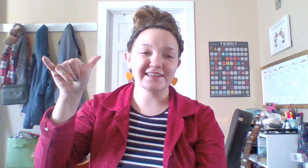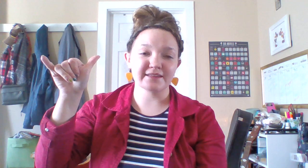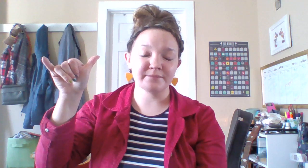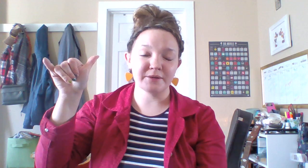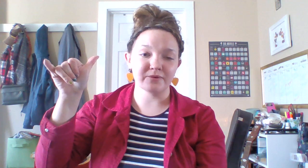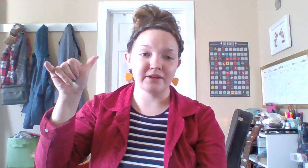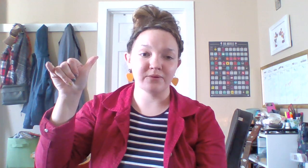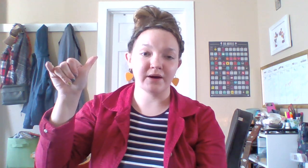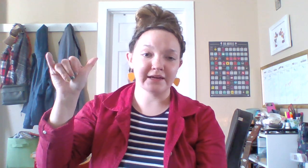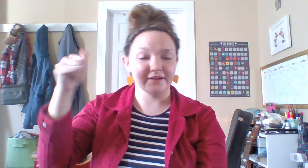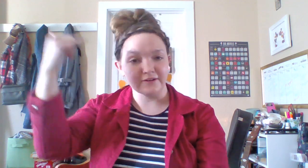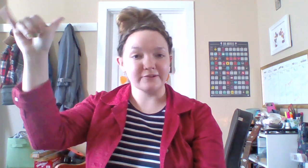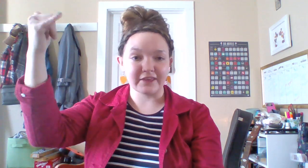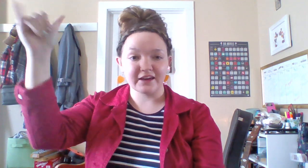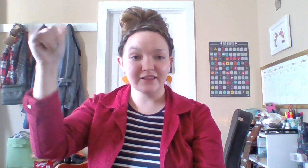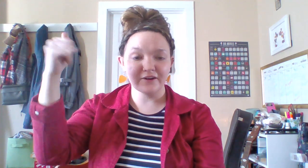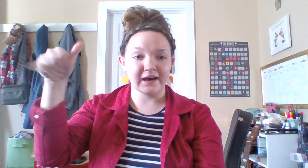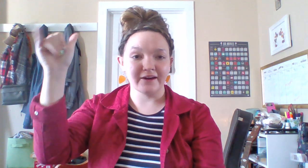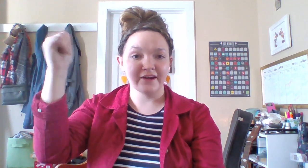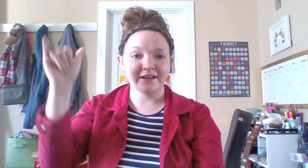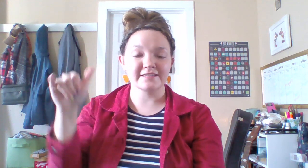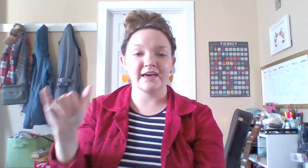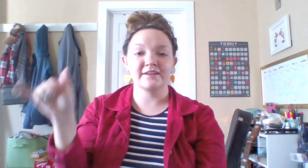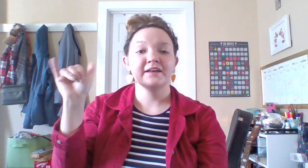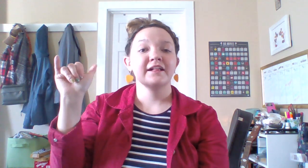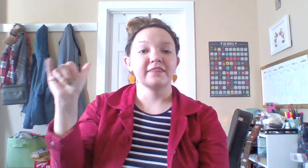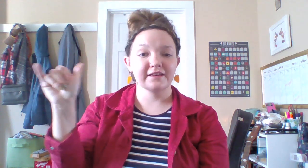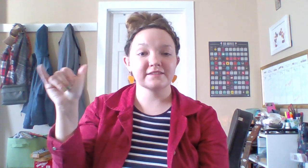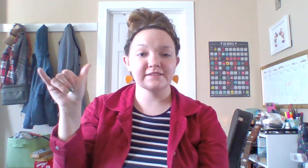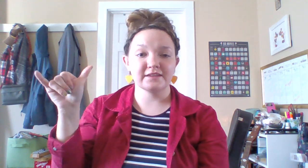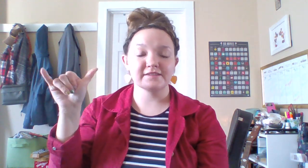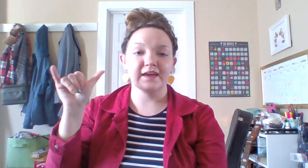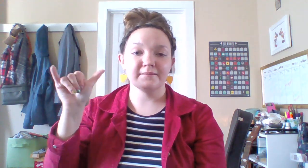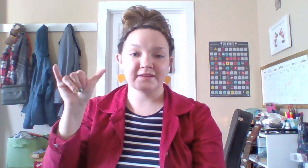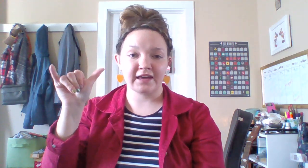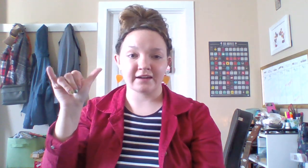some people in Hawaii go like aloha or hang ten. This is the same exact